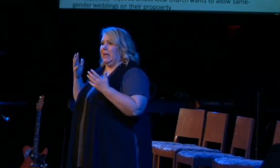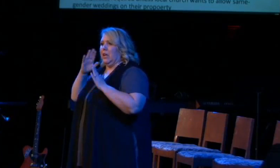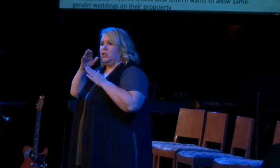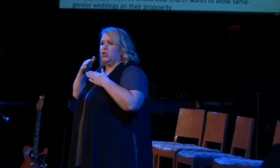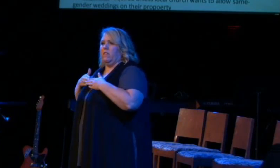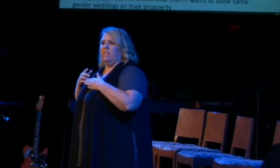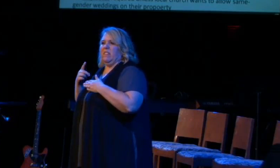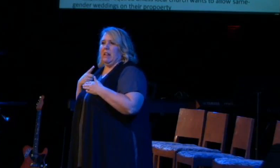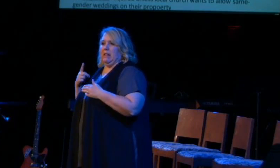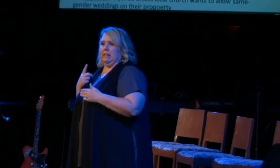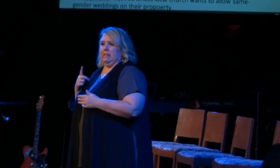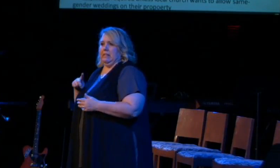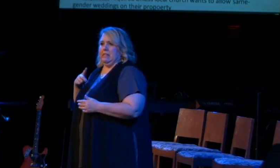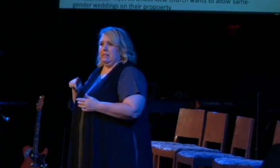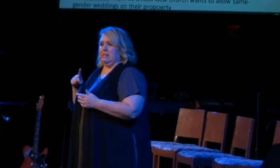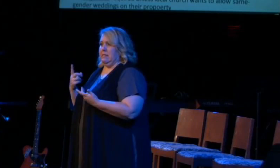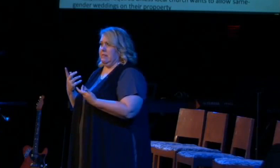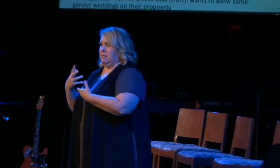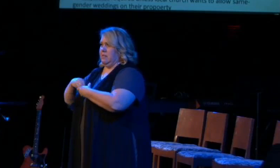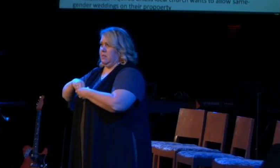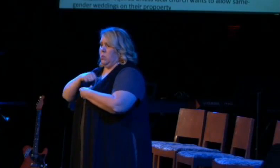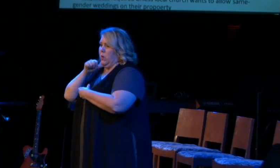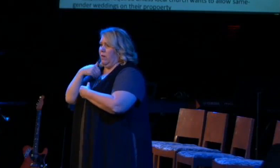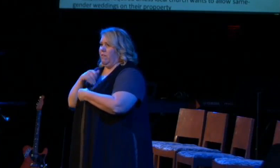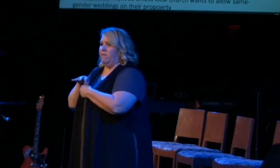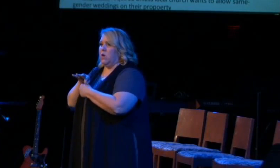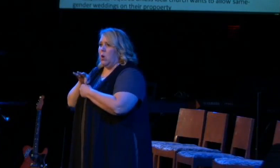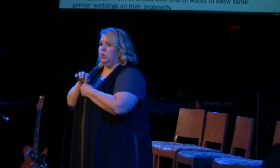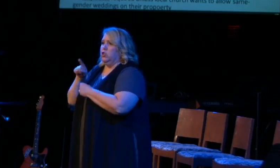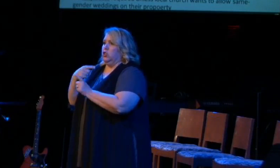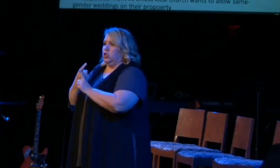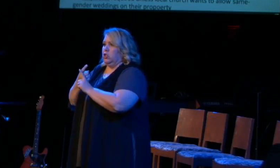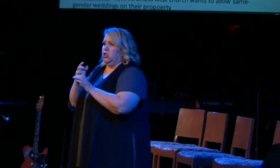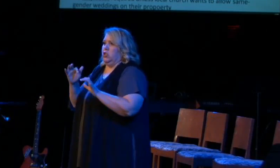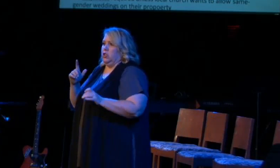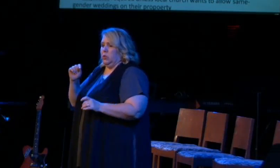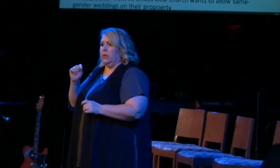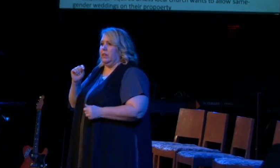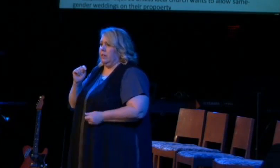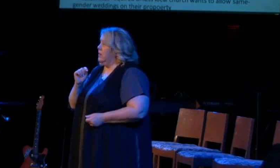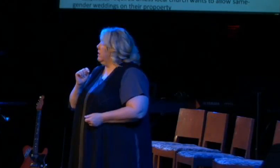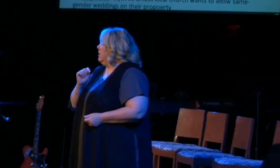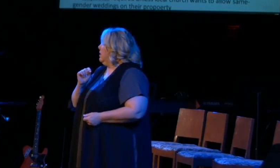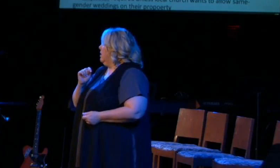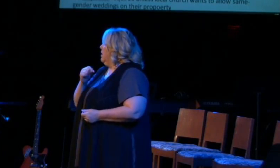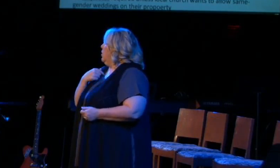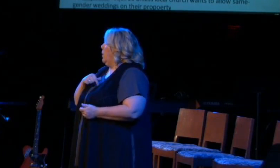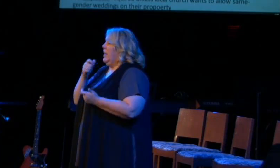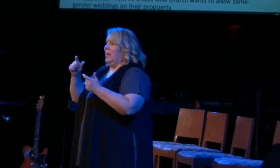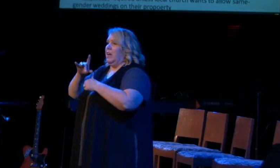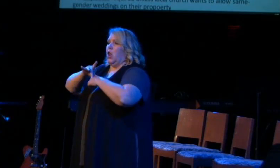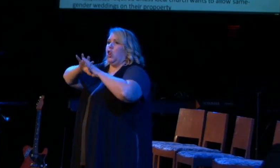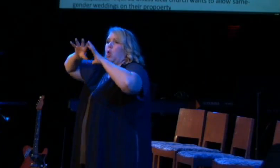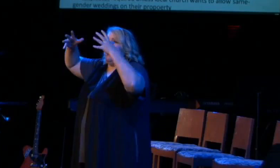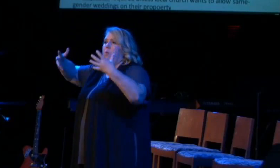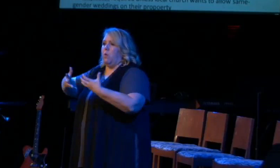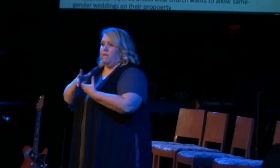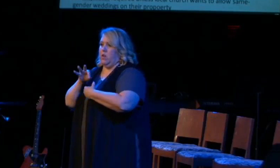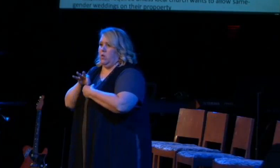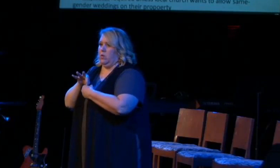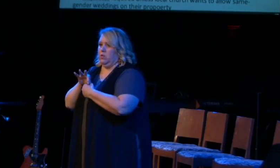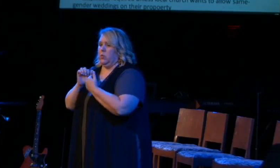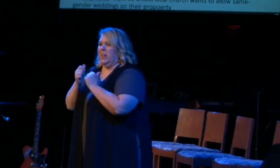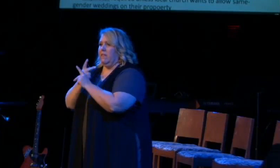conservative parts of America. We don't have the votes just to do it within kind of an American framework. We need a global vote, so we need to figure